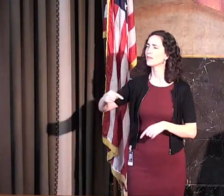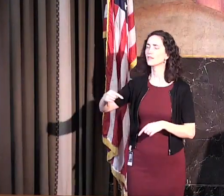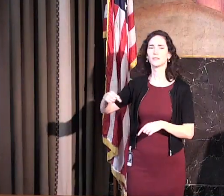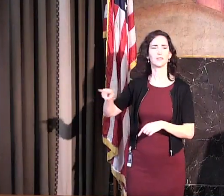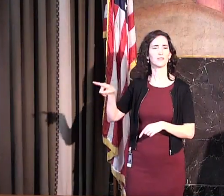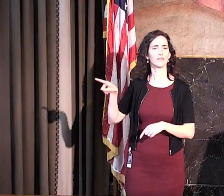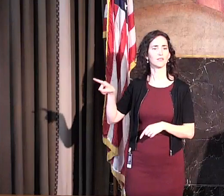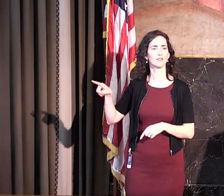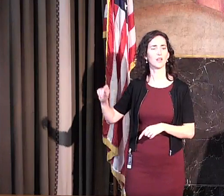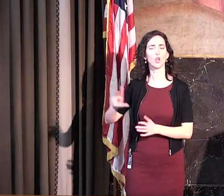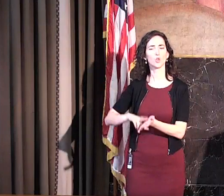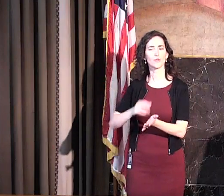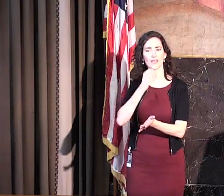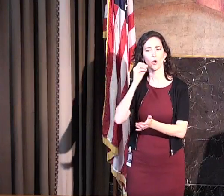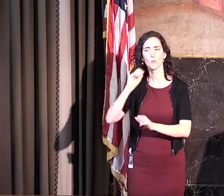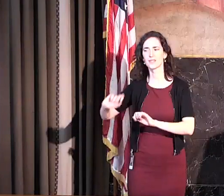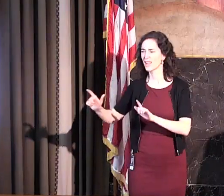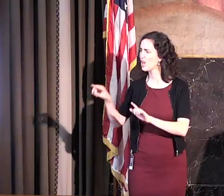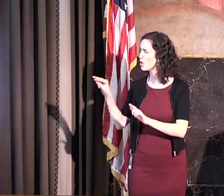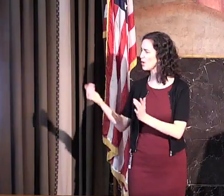that nursing home slide.